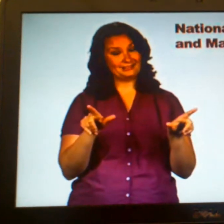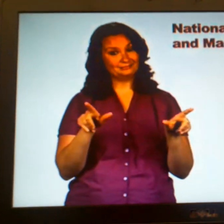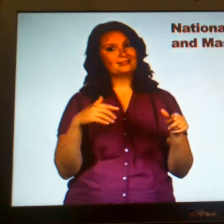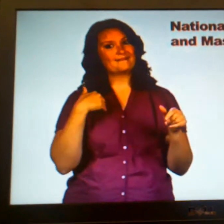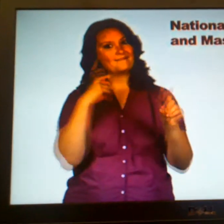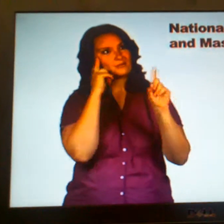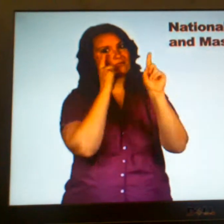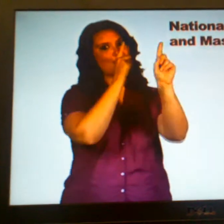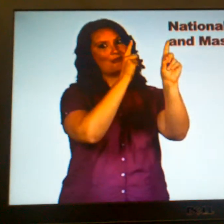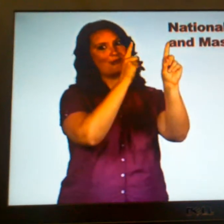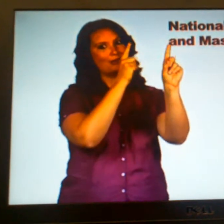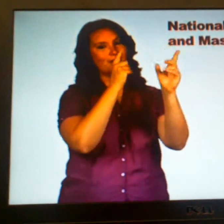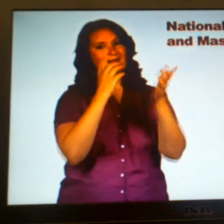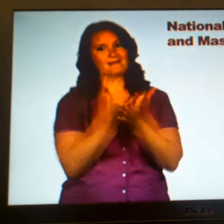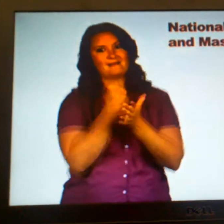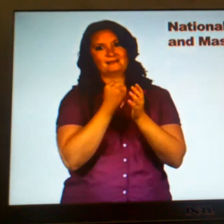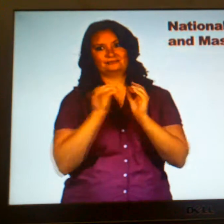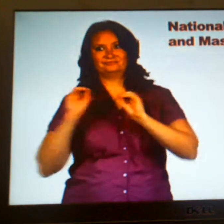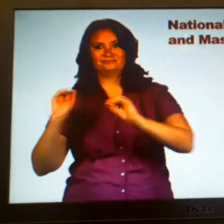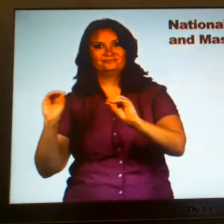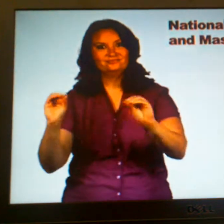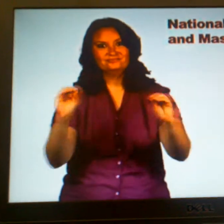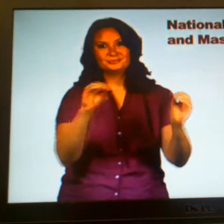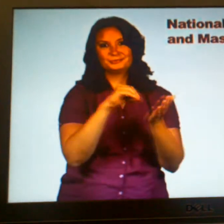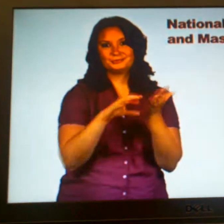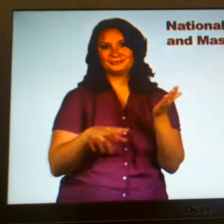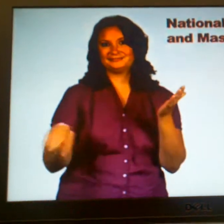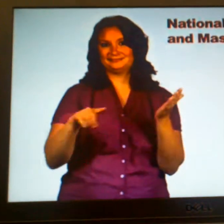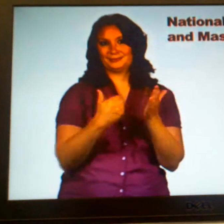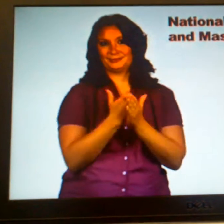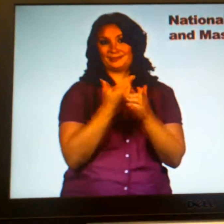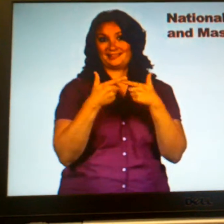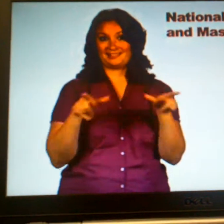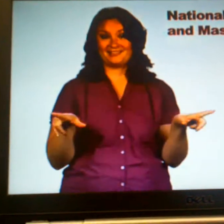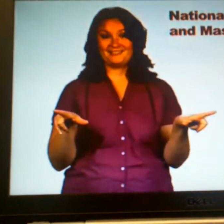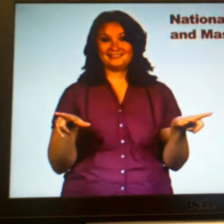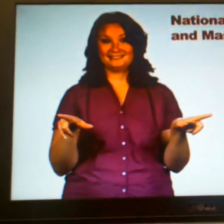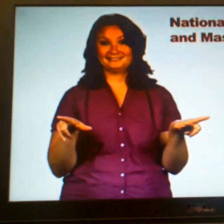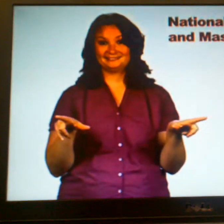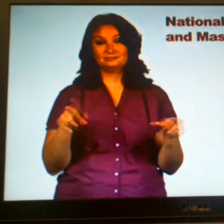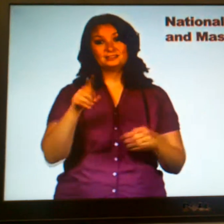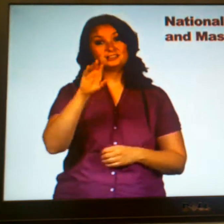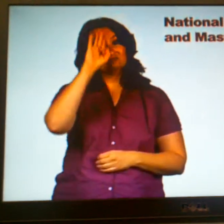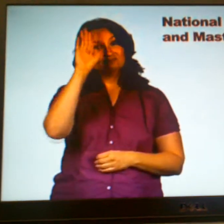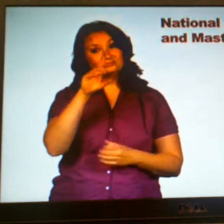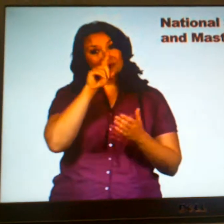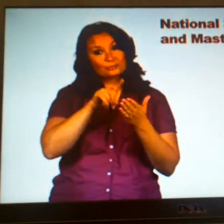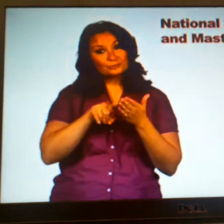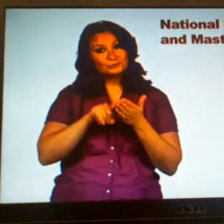You know, the teacher teaches the language, and it's true, and you get it, and then you teach it in the language.